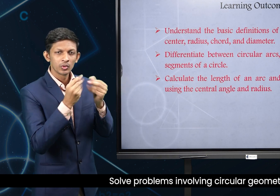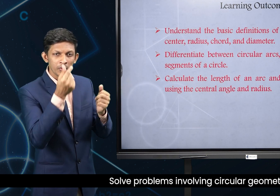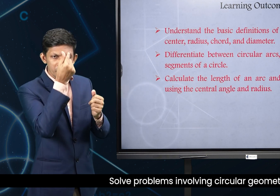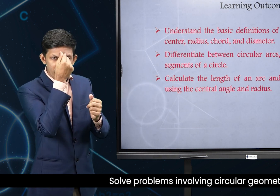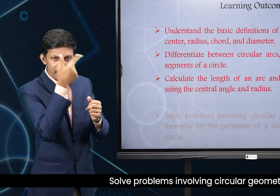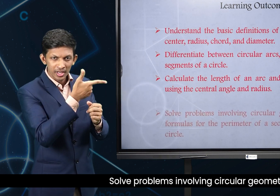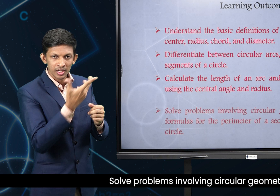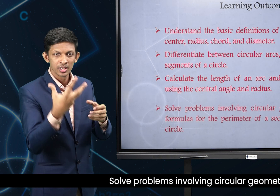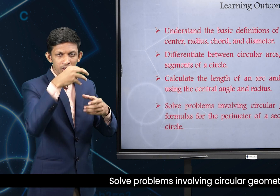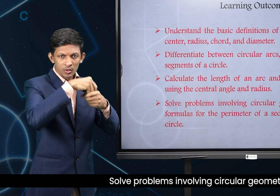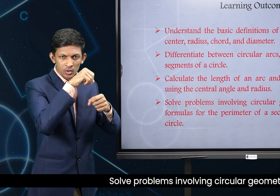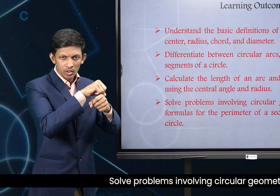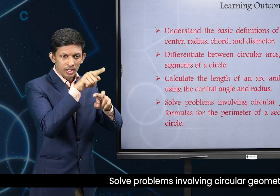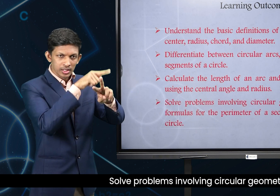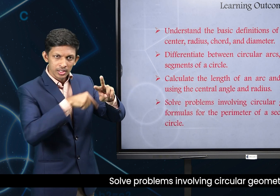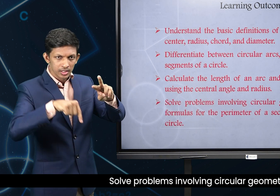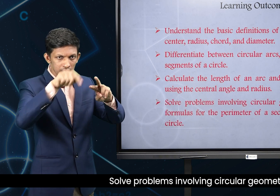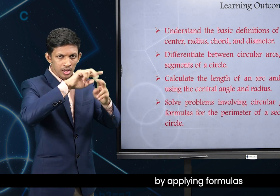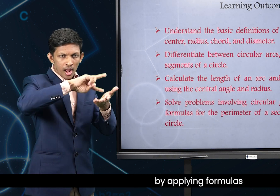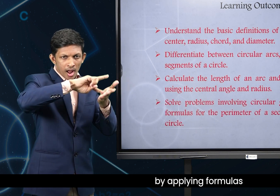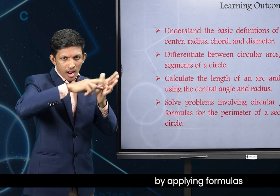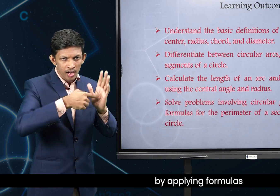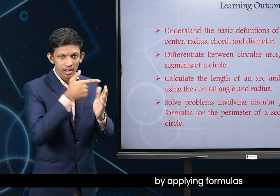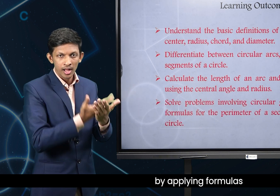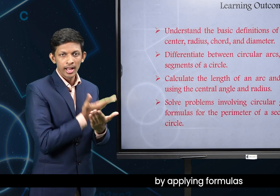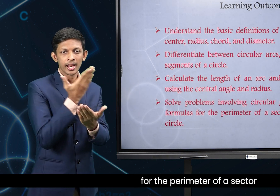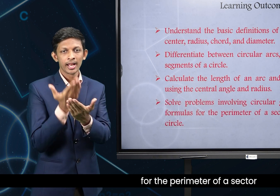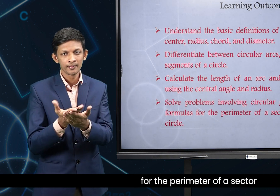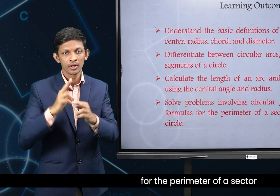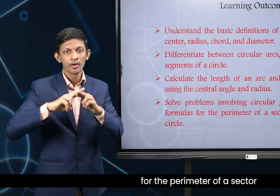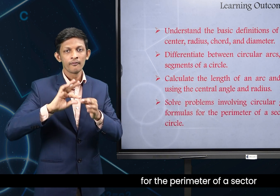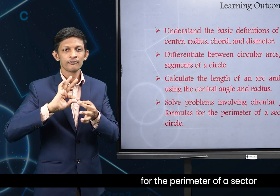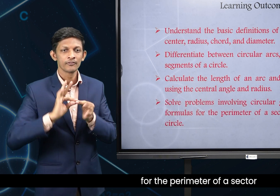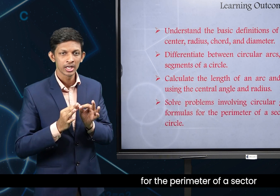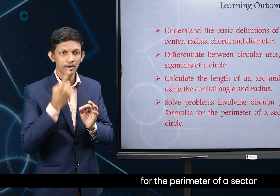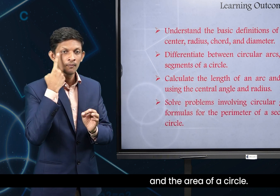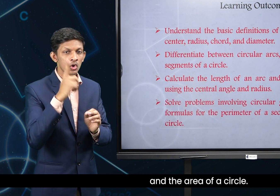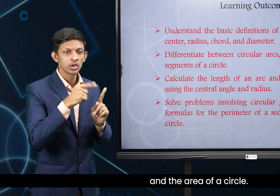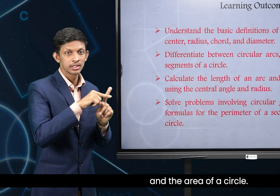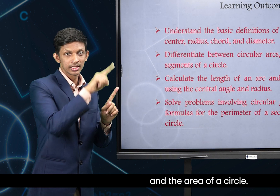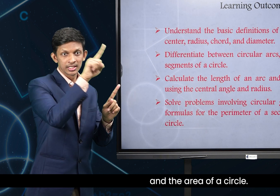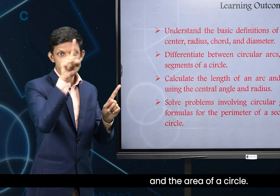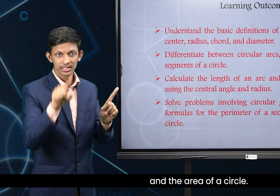Solve problems involving circular geometry by applying formulas for the perimeter of a sector and the area of a circle.